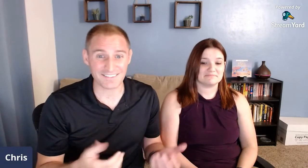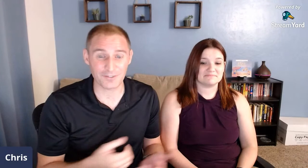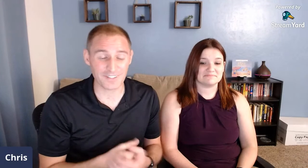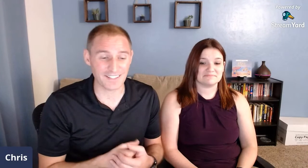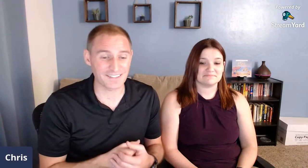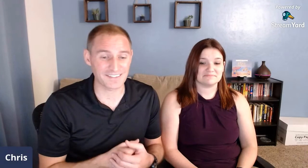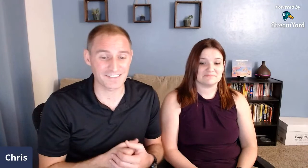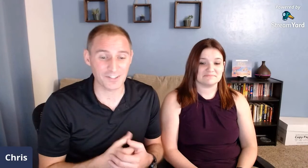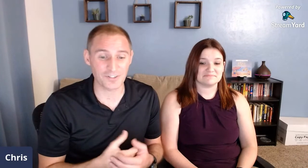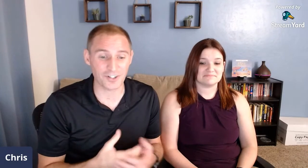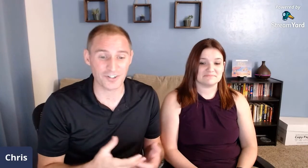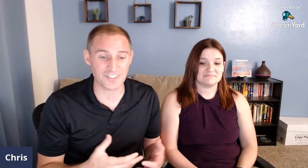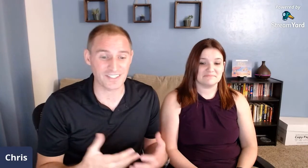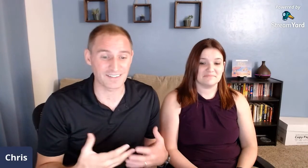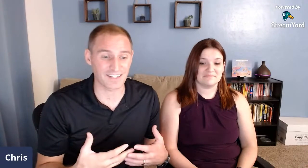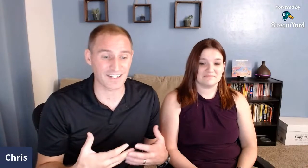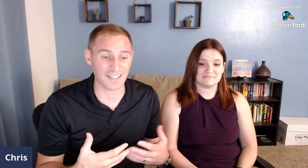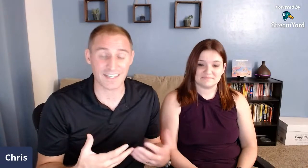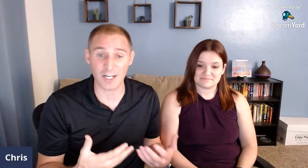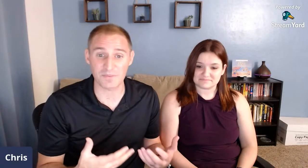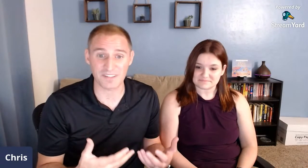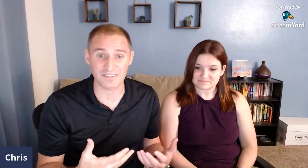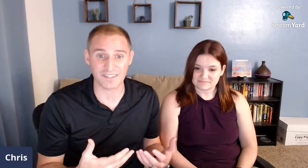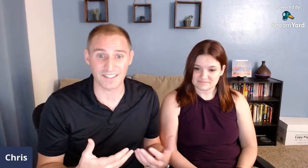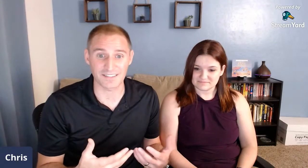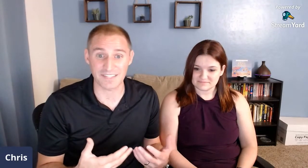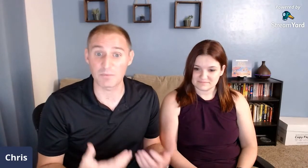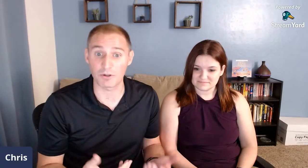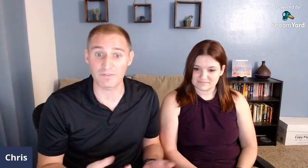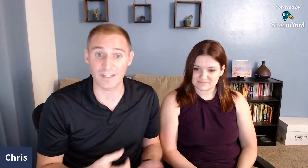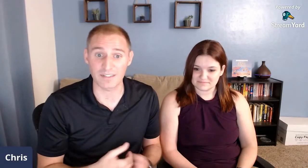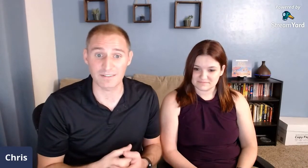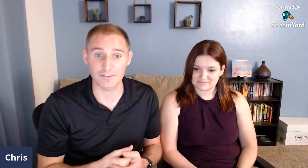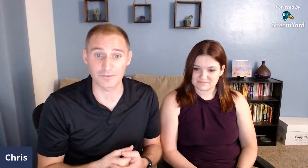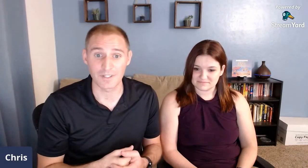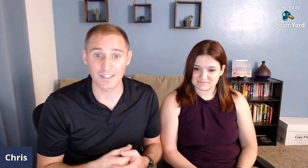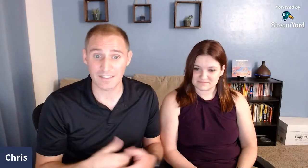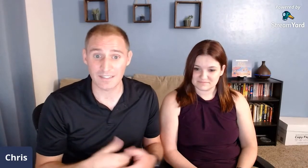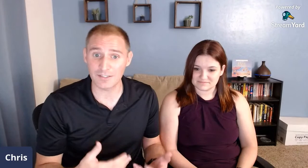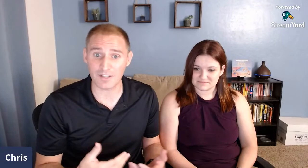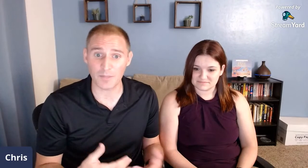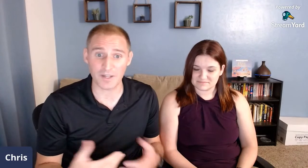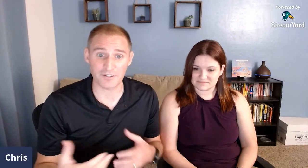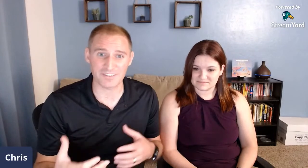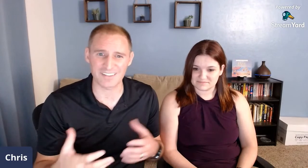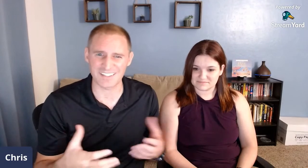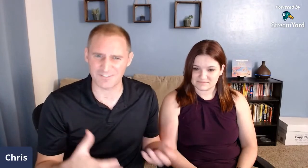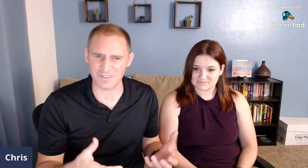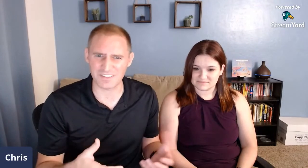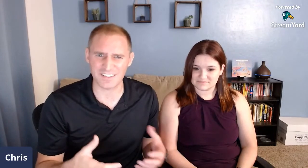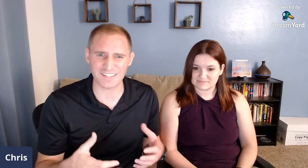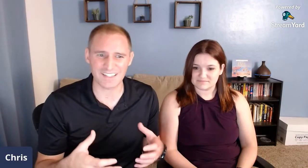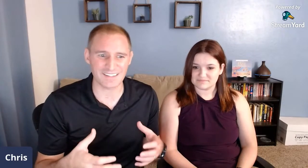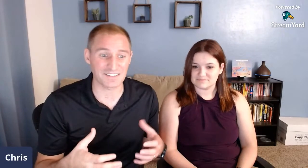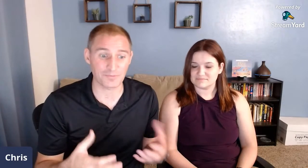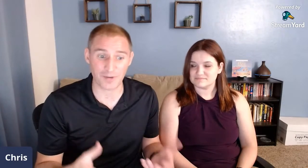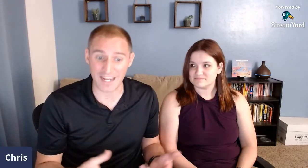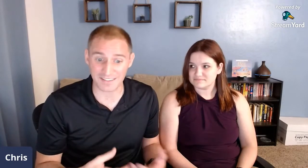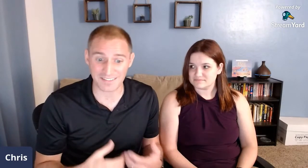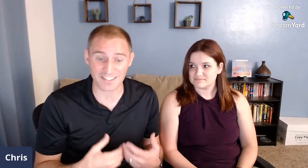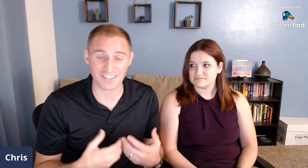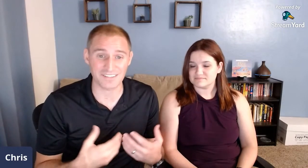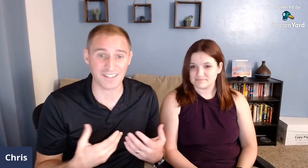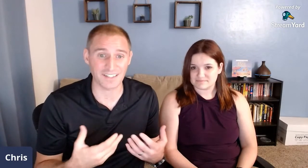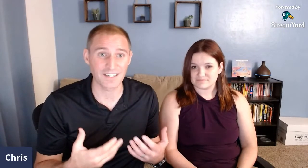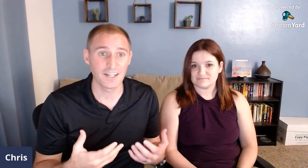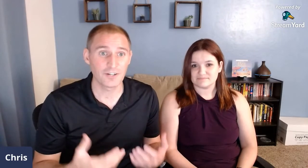like that's really, it's so encouraging, and it kind of helps us stay motivated to continue to help others and to facilitate these